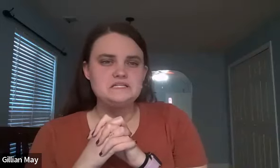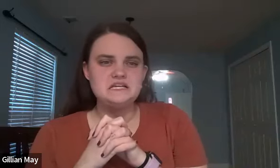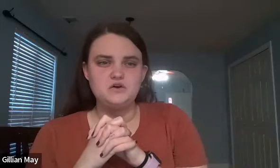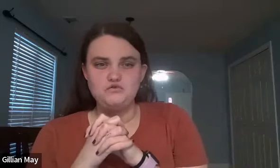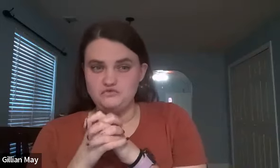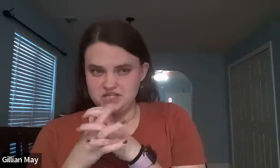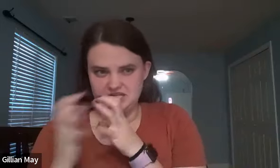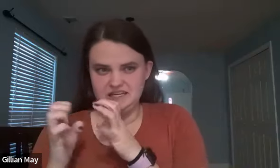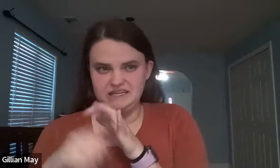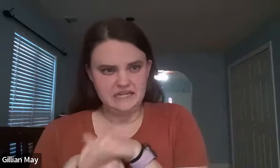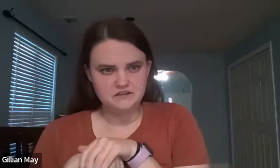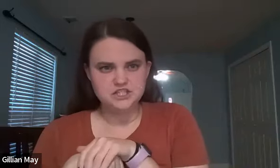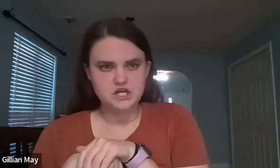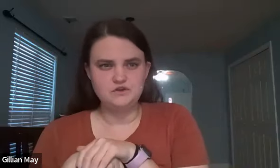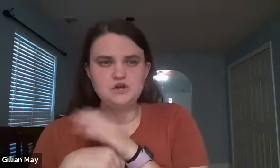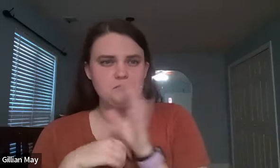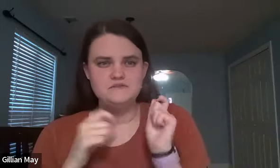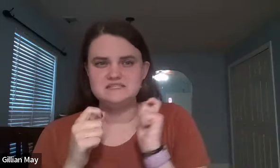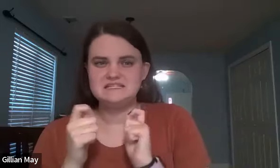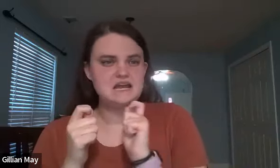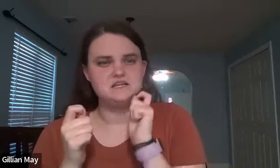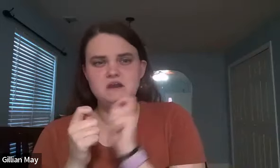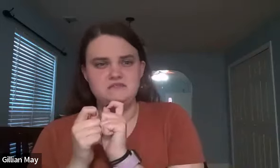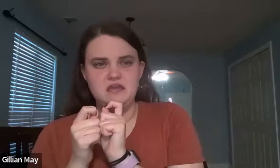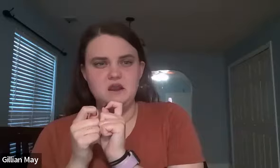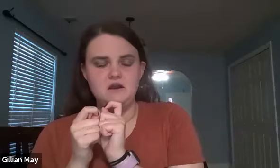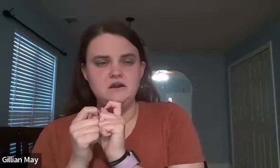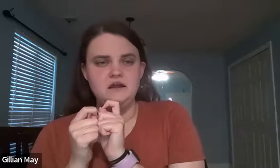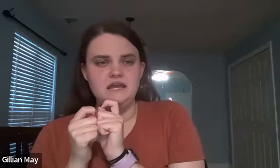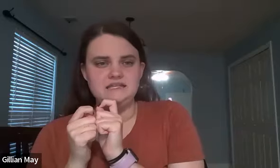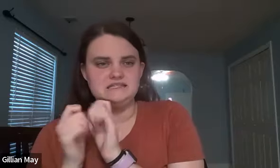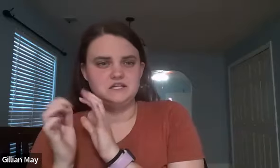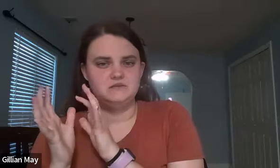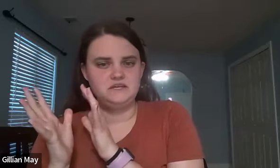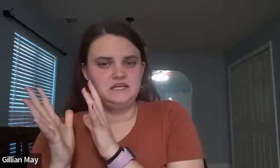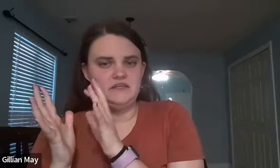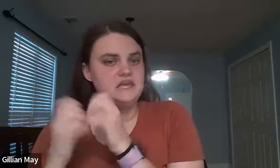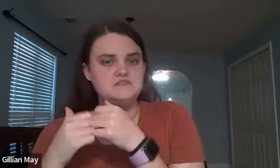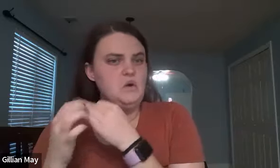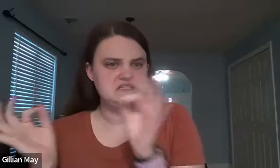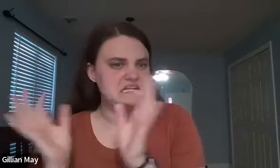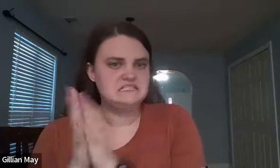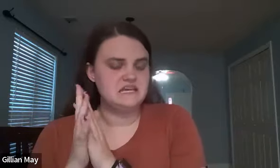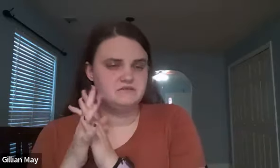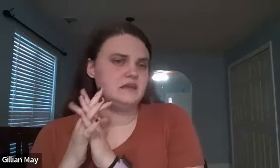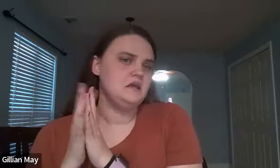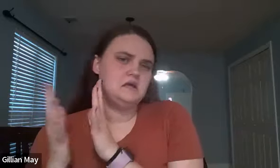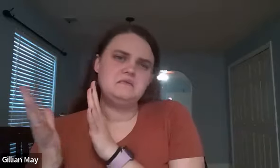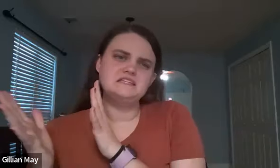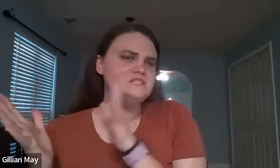like rigid. Like in English, you know, if you don't put this exactly right there, it's going to be the end of the whole sentence and everything. That's